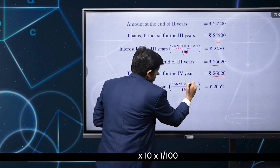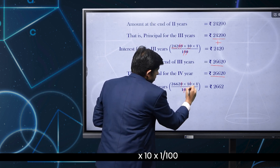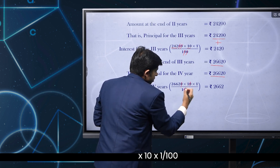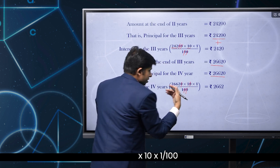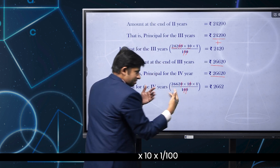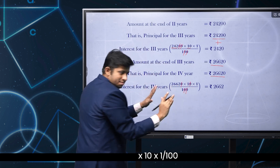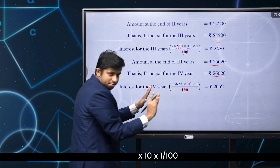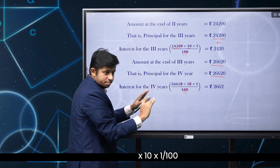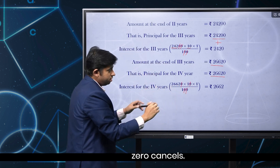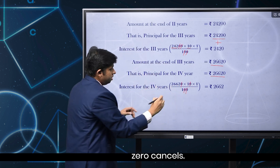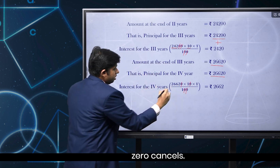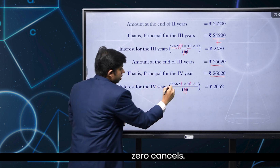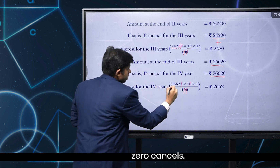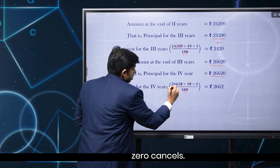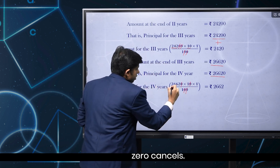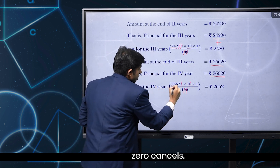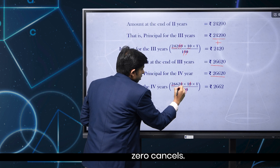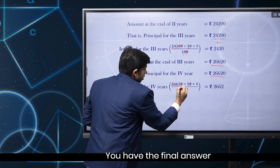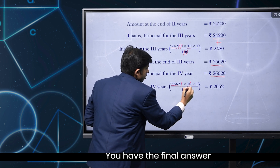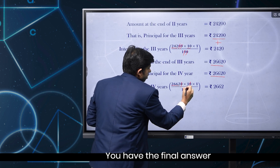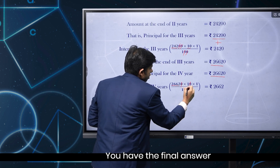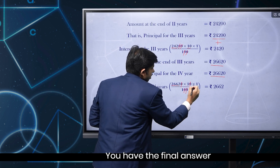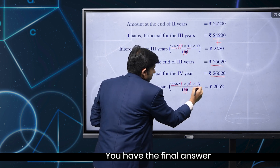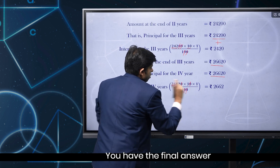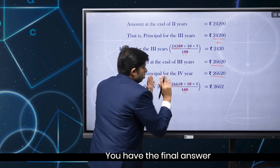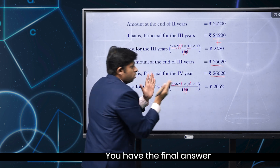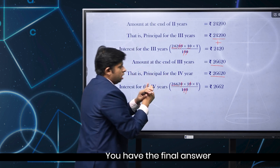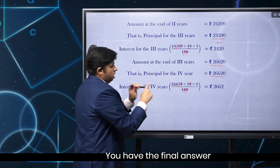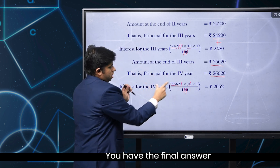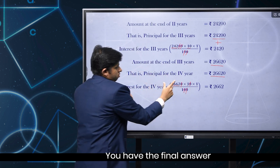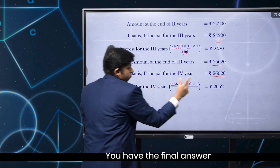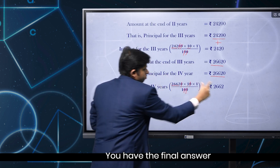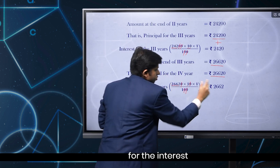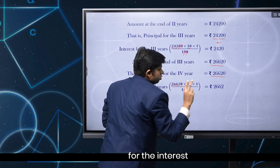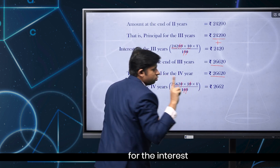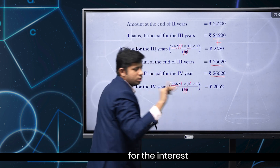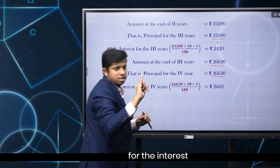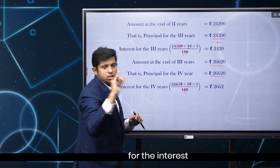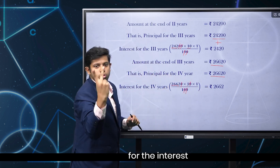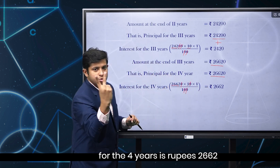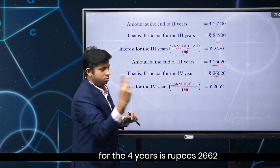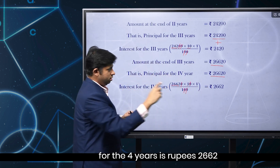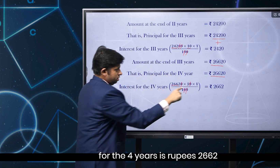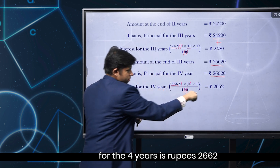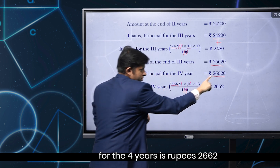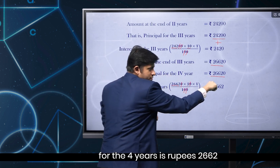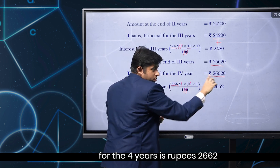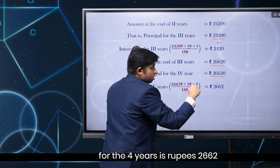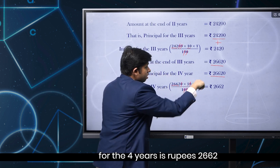100. The zero cancels. We have the final answer for the interest for the 4 years is